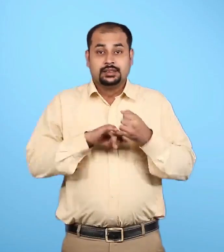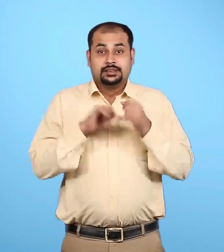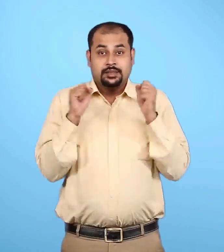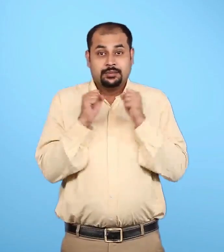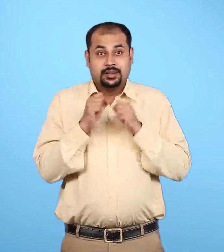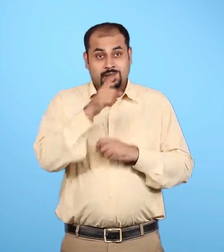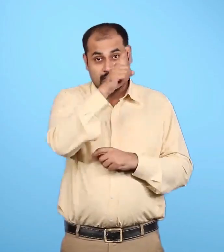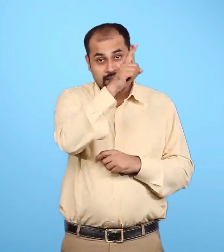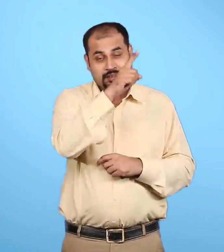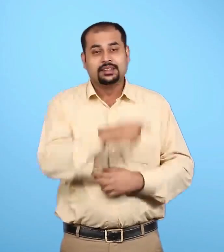Shimla,